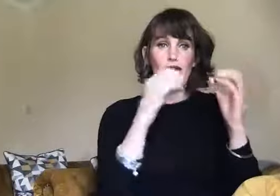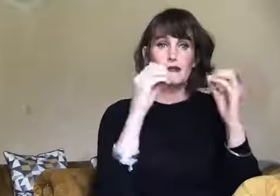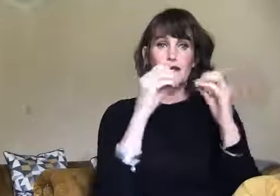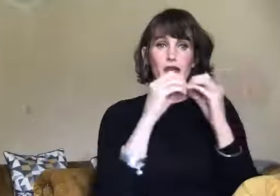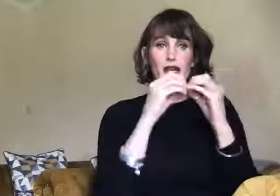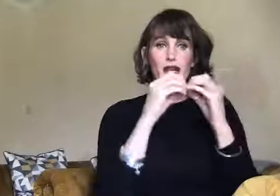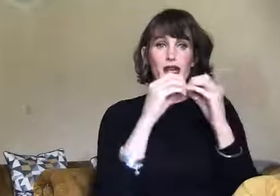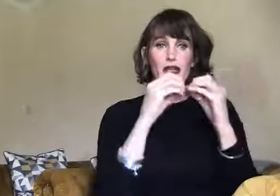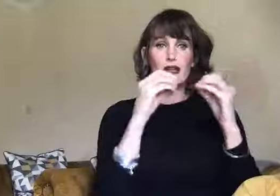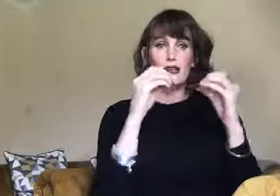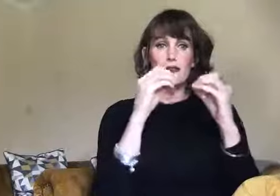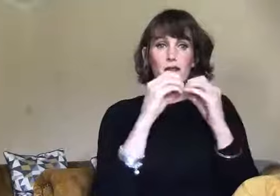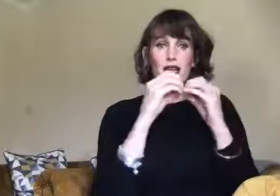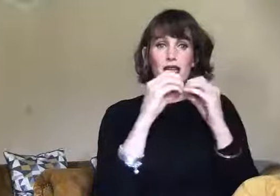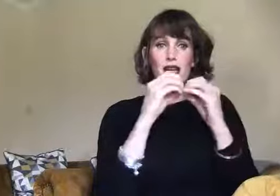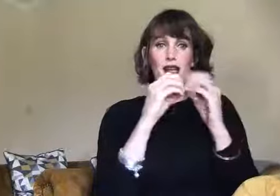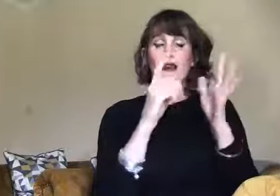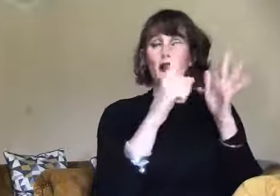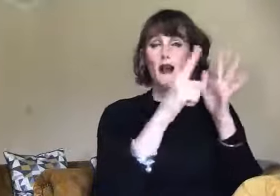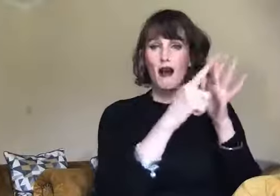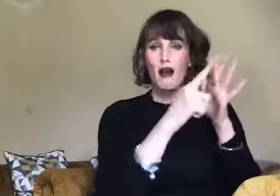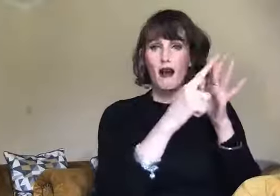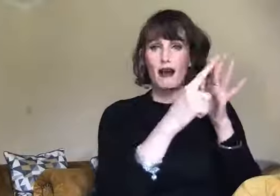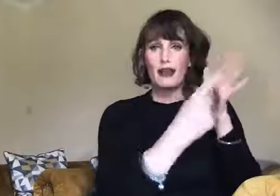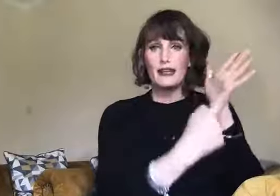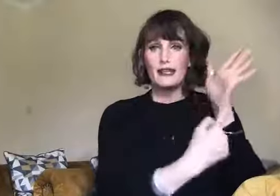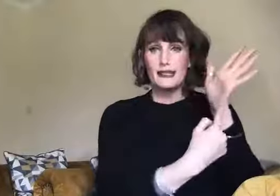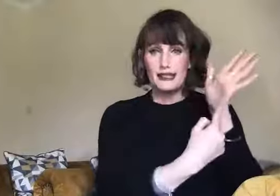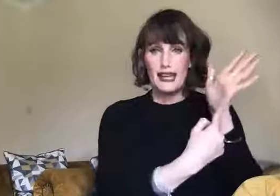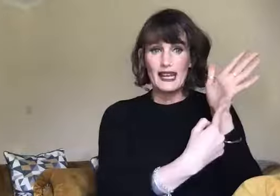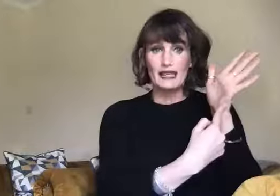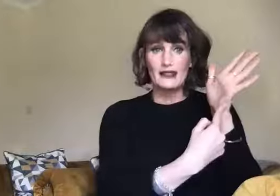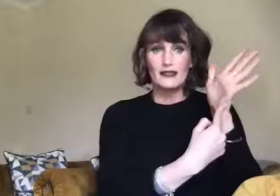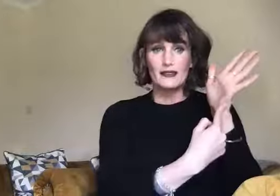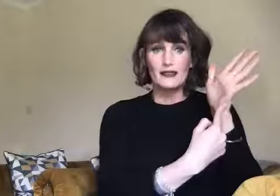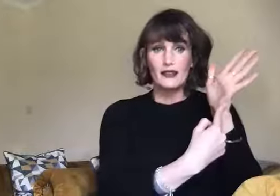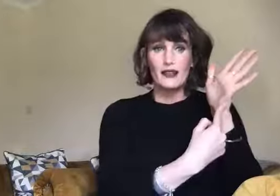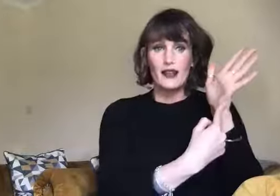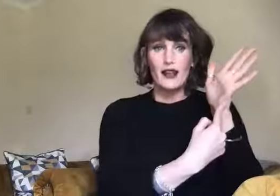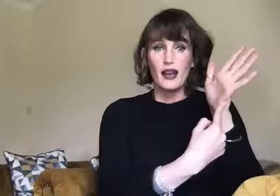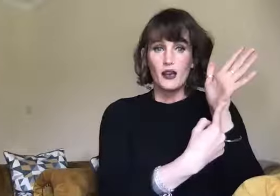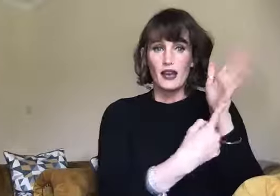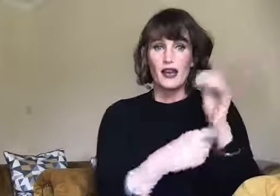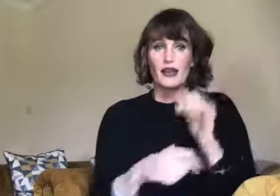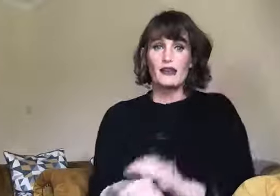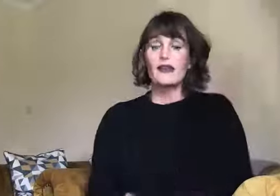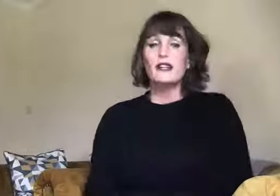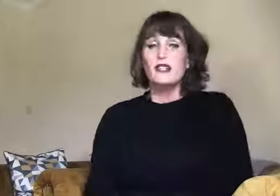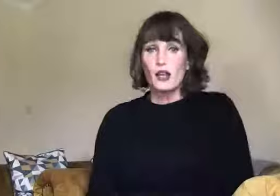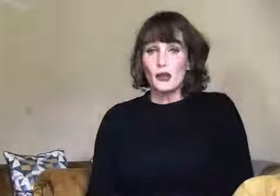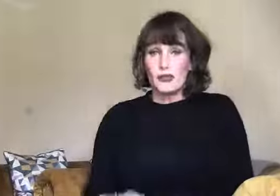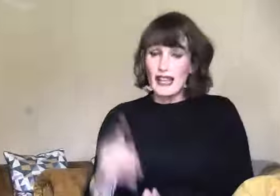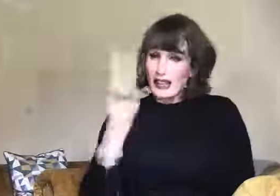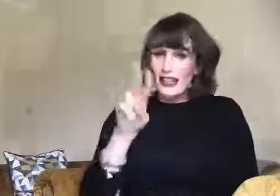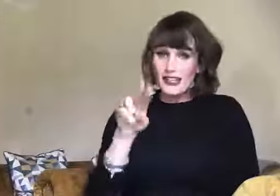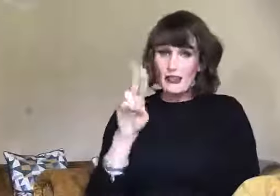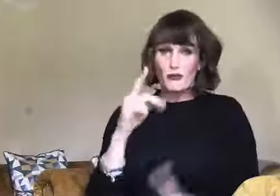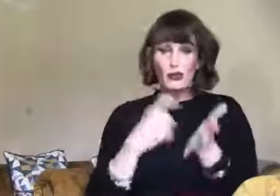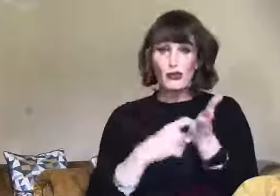R-A-B-B-I-T. Okay. So, yeah, like I said, Ruth,